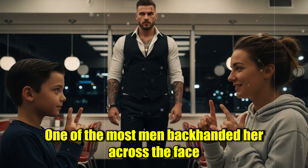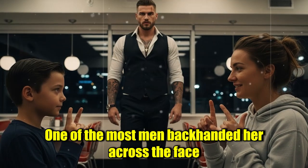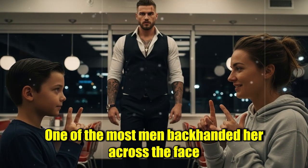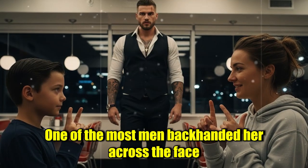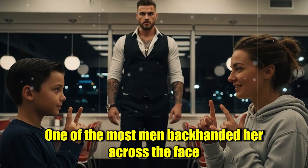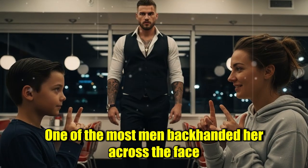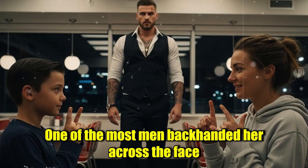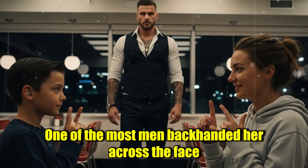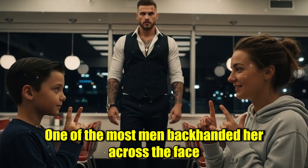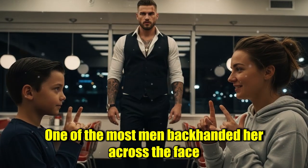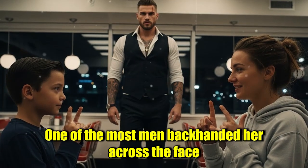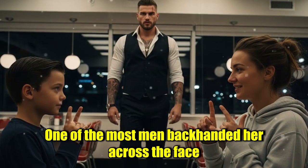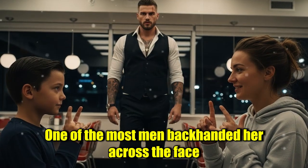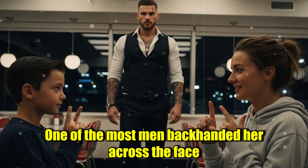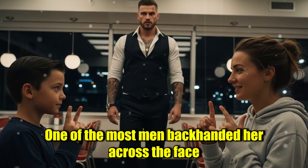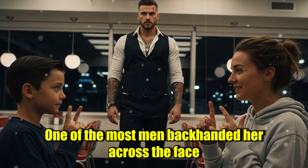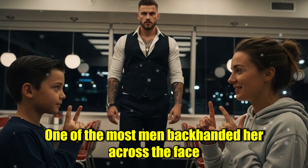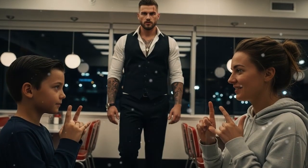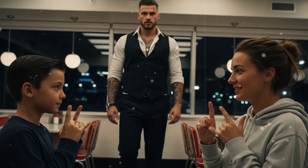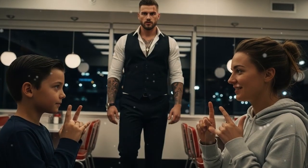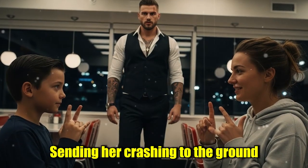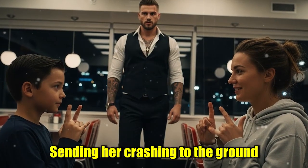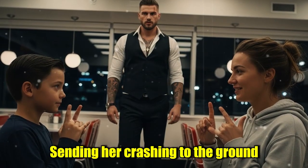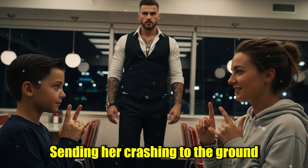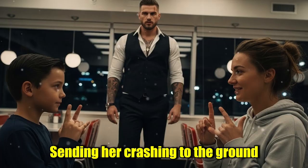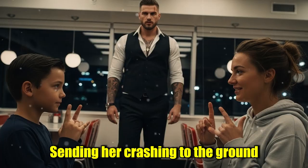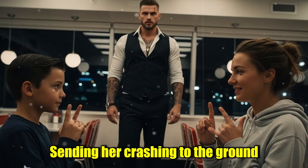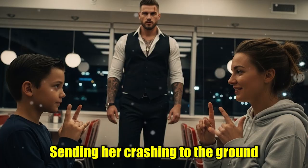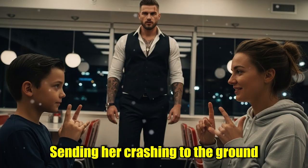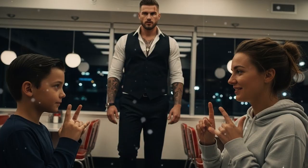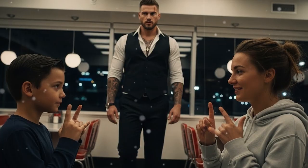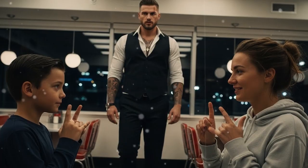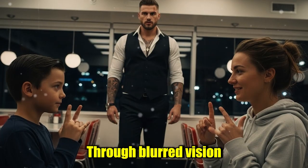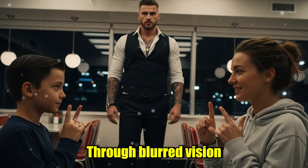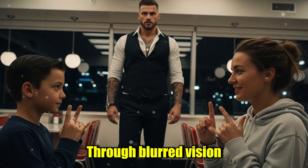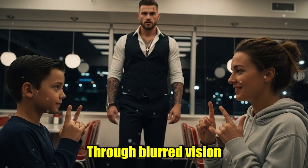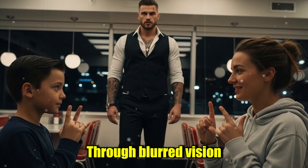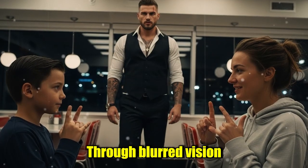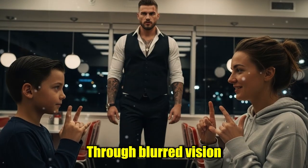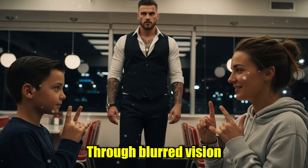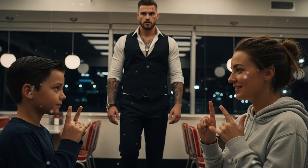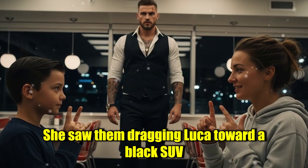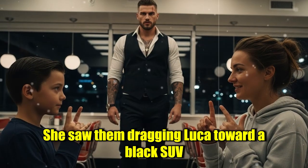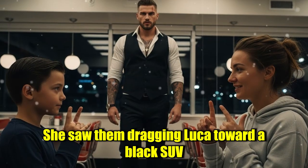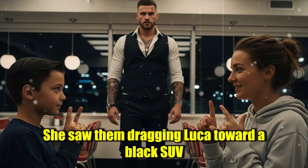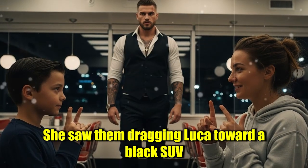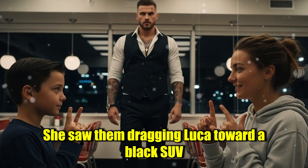One of the masked men backhanded her across the face, sending her crashing to the ground. Through blurred vision, she saw them